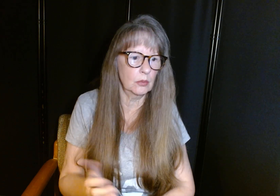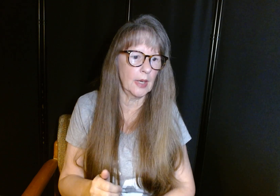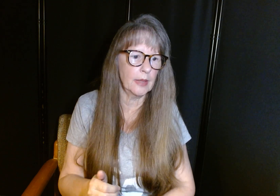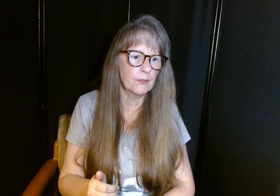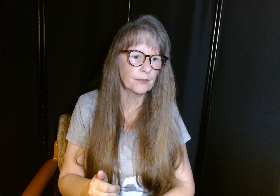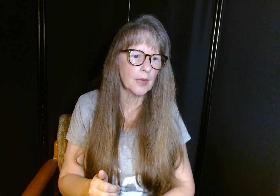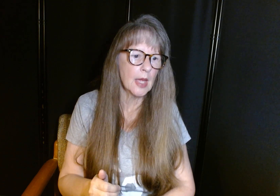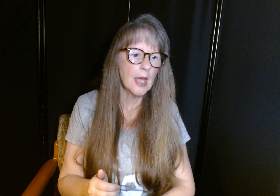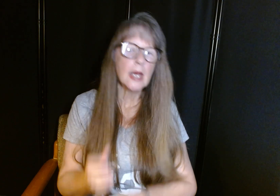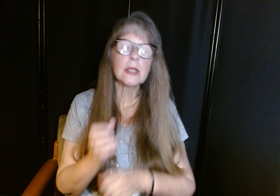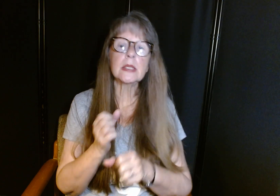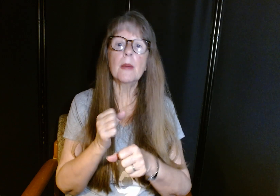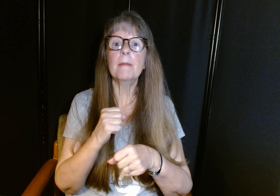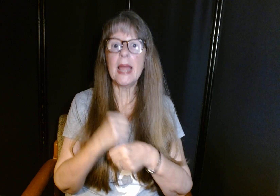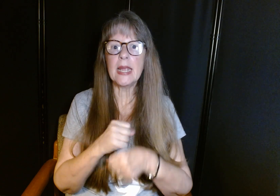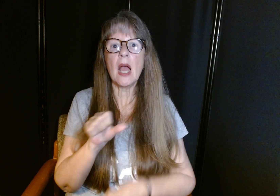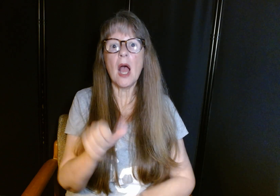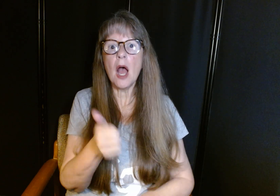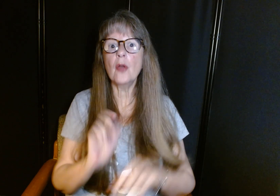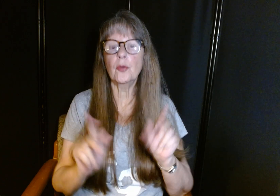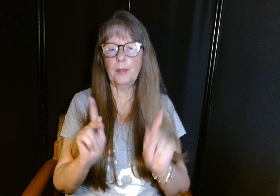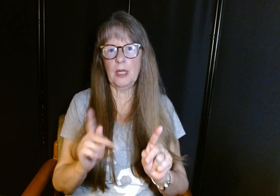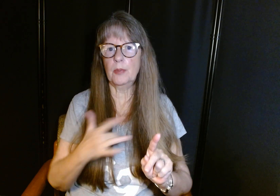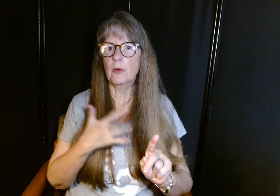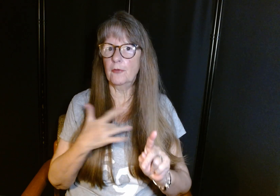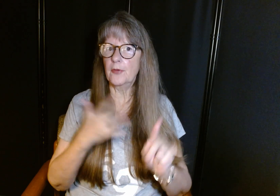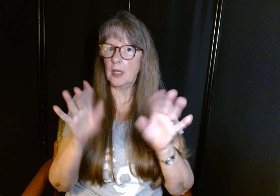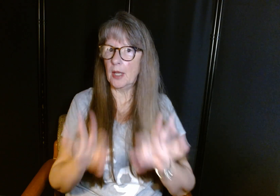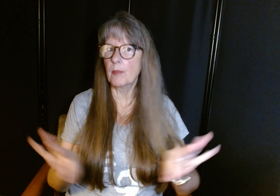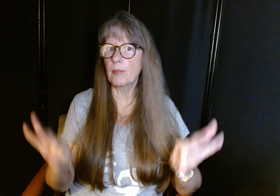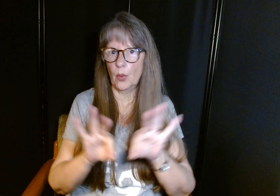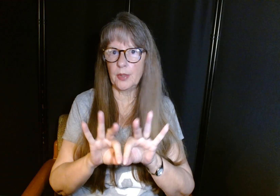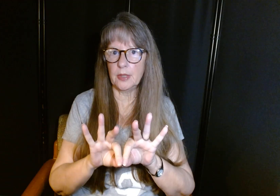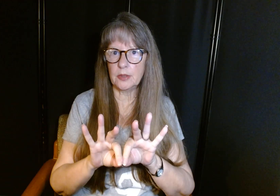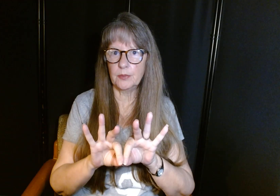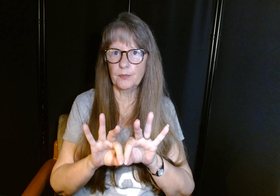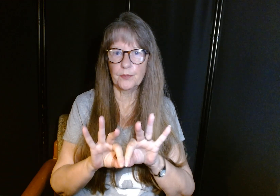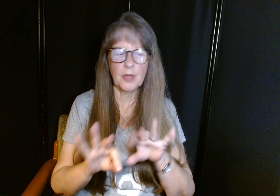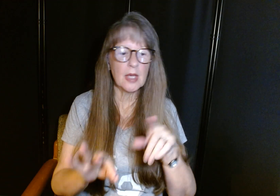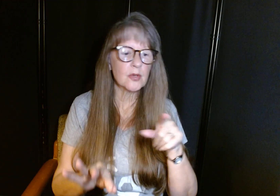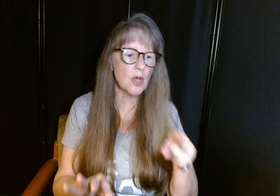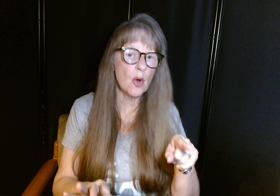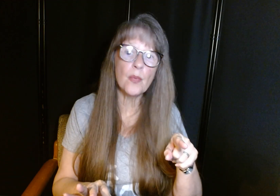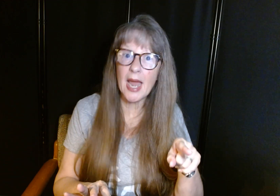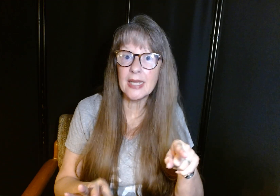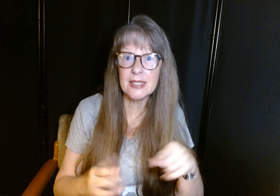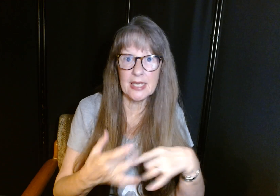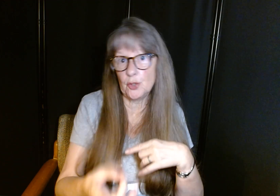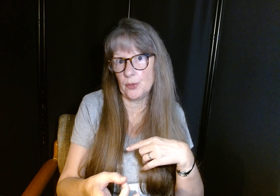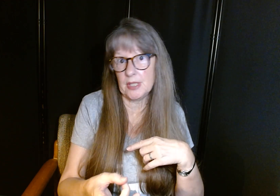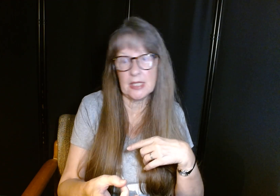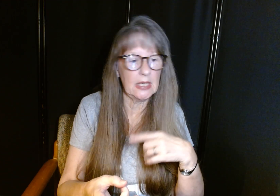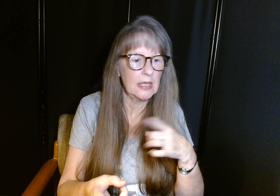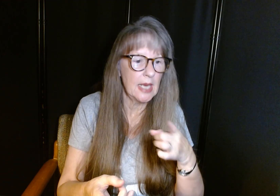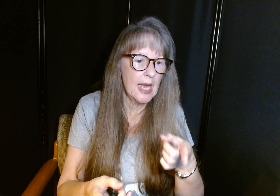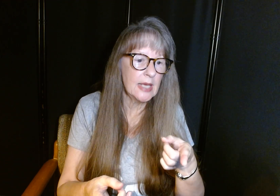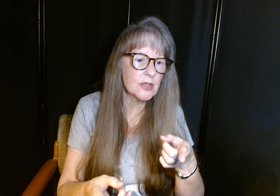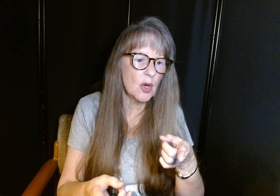right? To make other people feel important. So that is interesting. And so